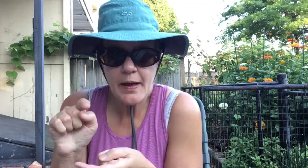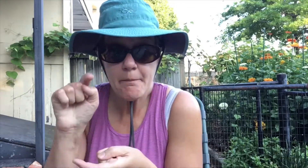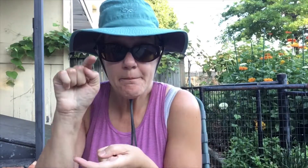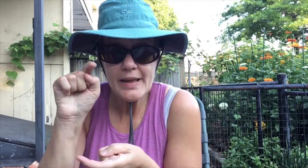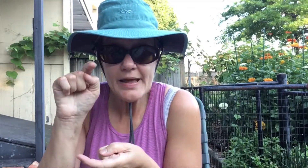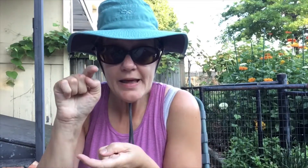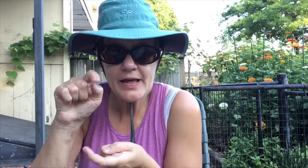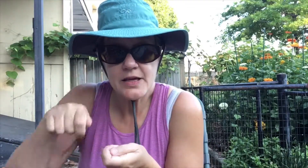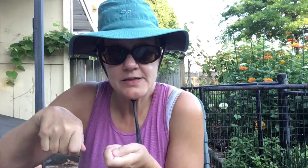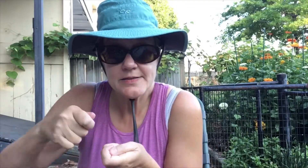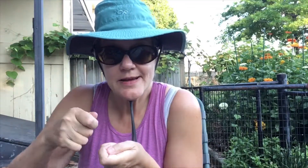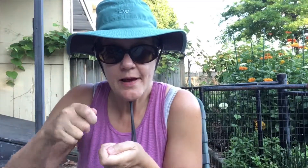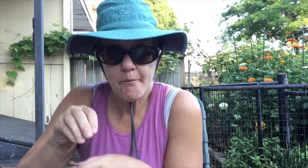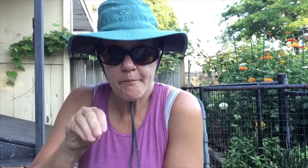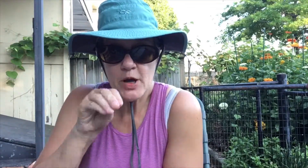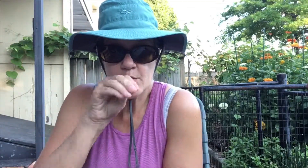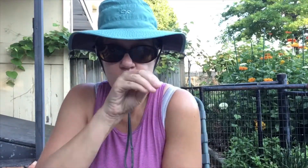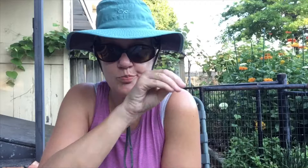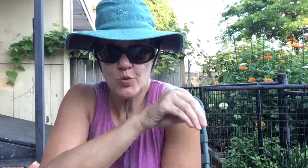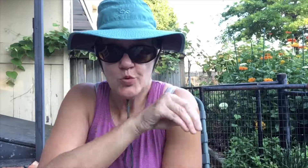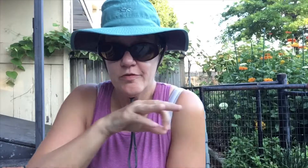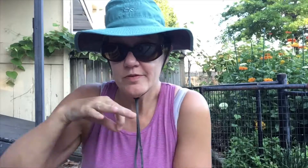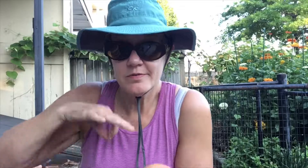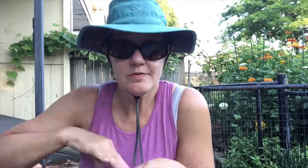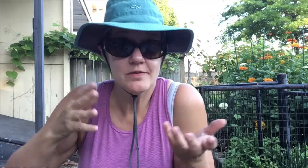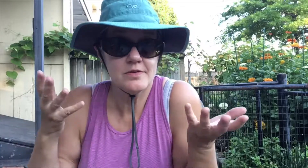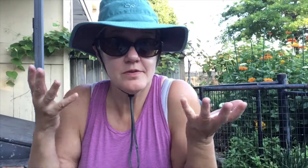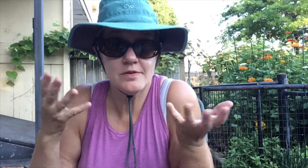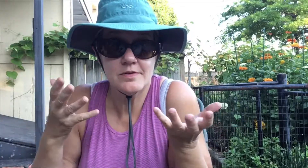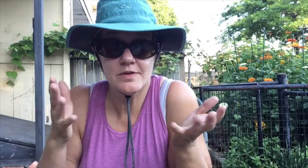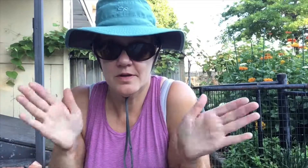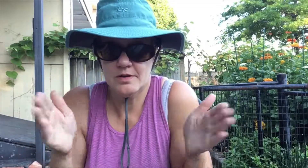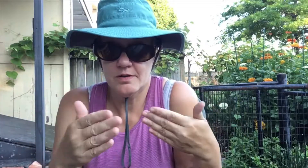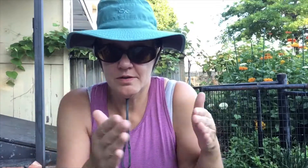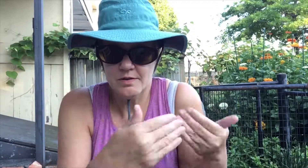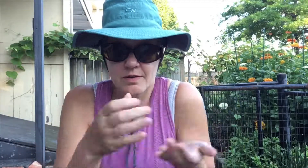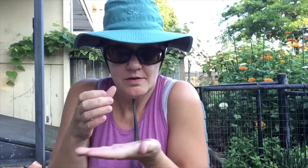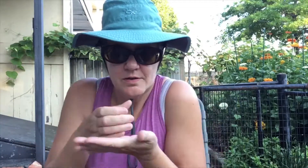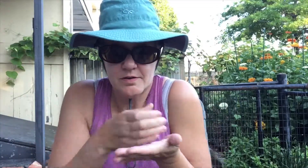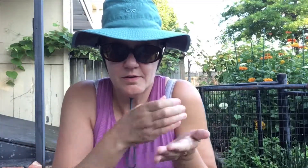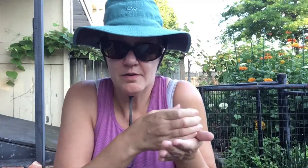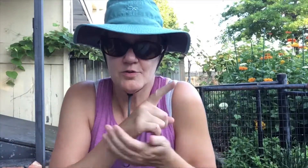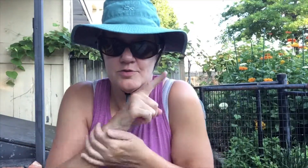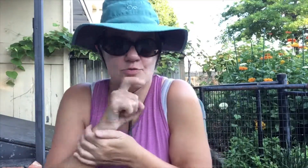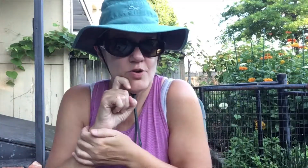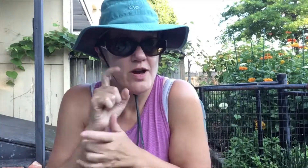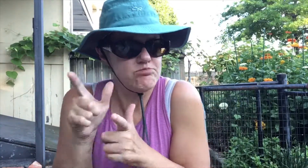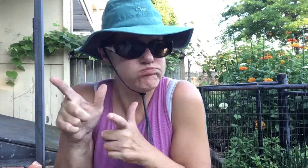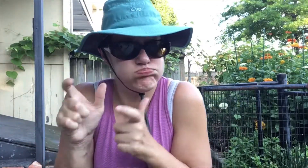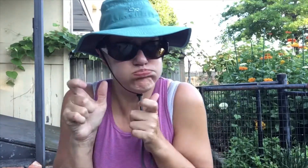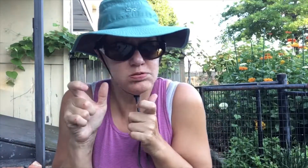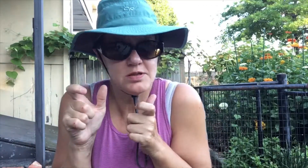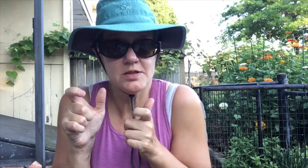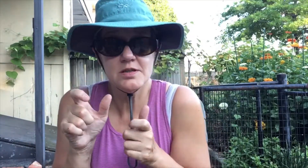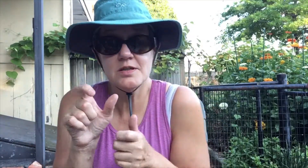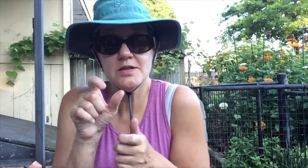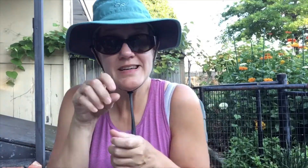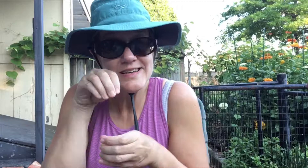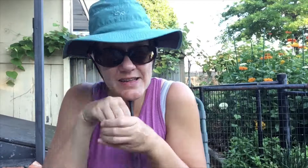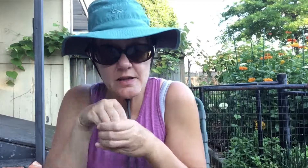some fall seeds. And when they get big enough, move them and transplant them somewhere else. Now, the benefit is